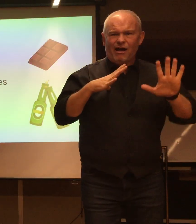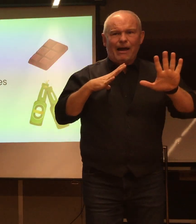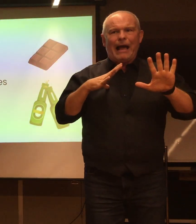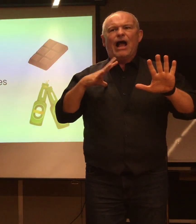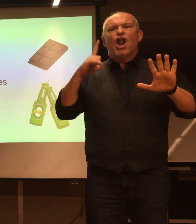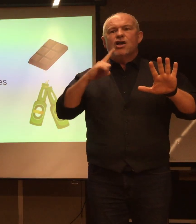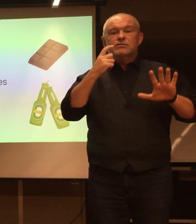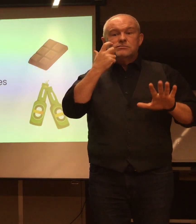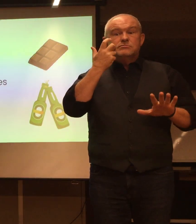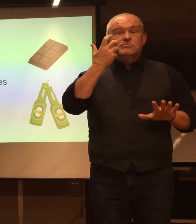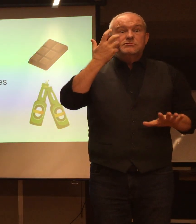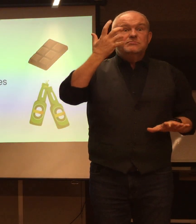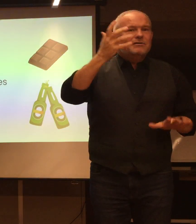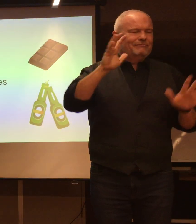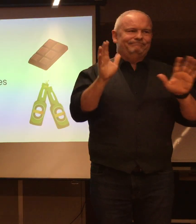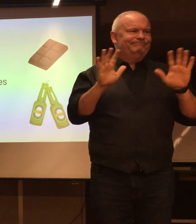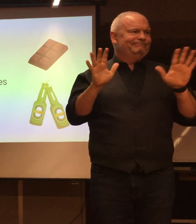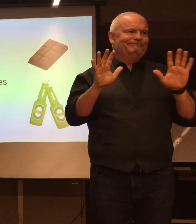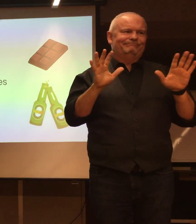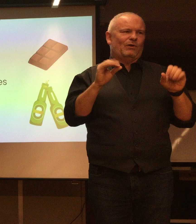not to have it every single day.